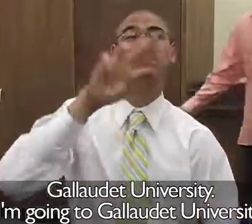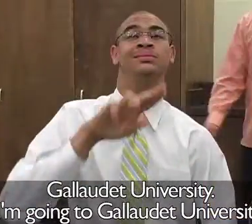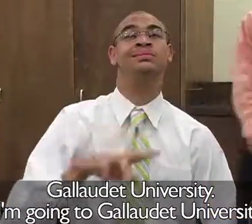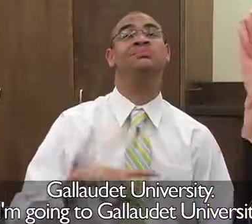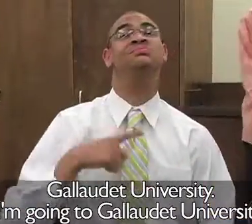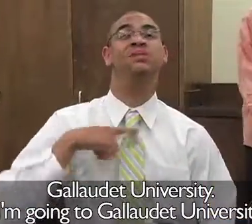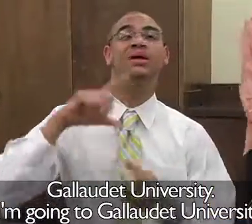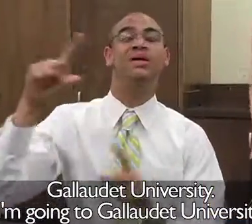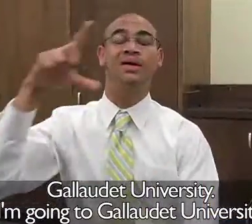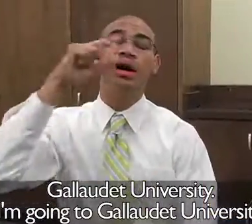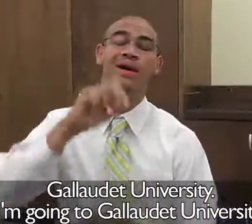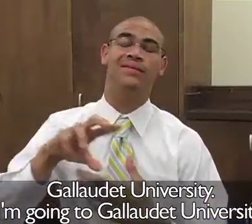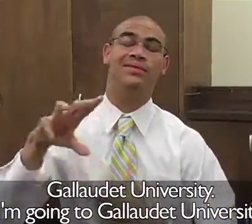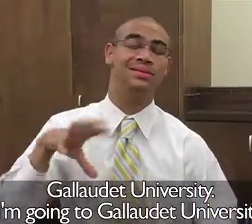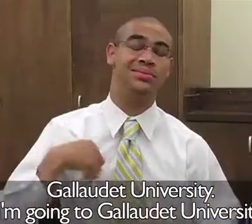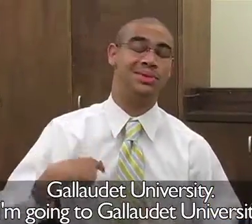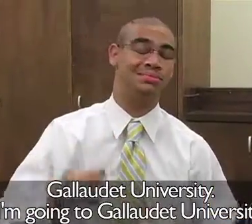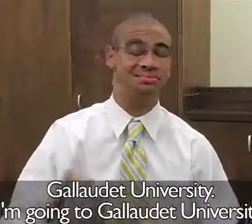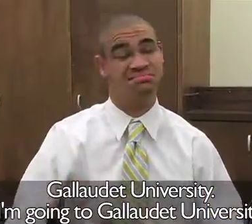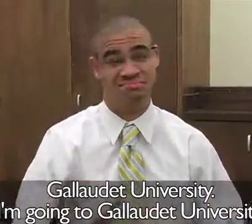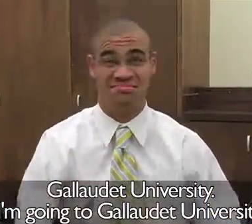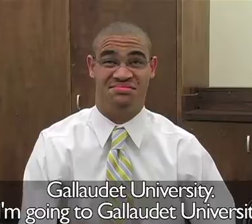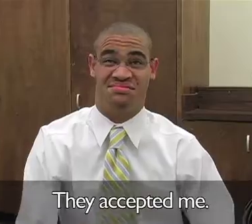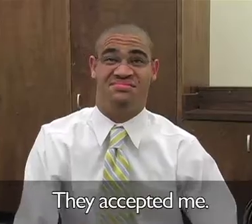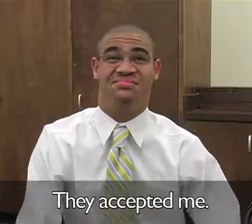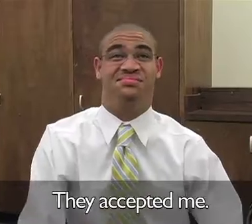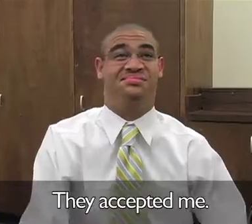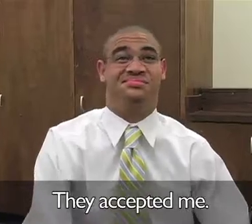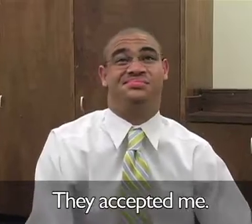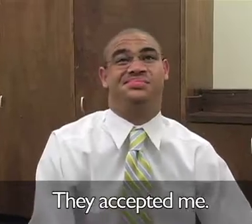Gallaudet University. I'm going to Gallaudet University. They accepted me, so.